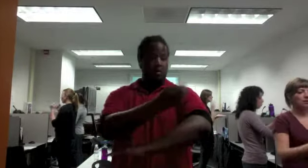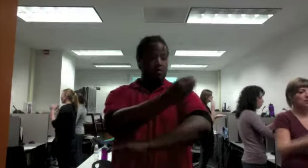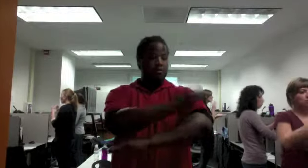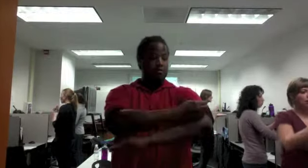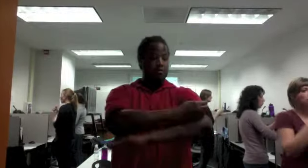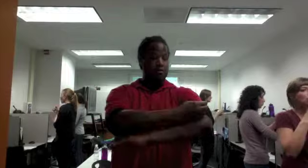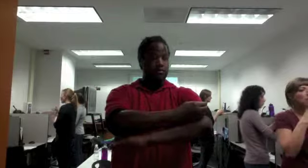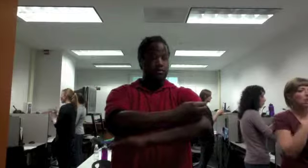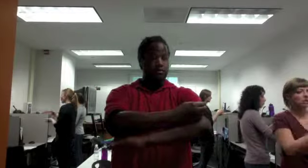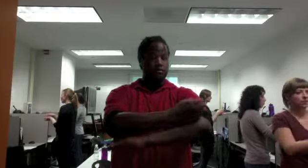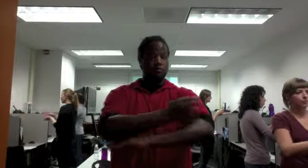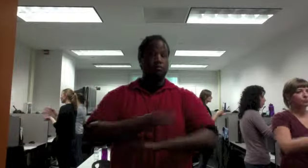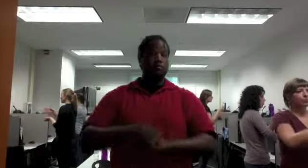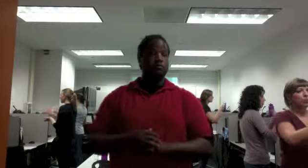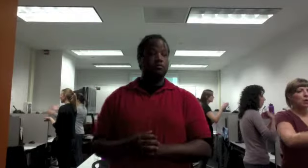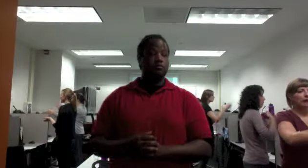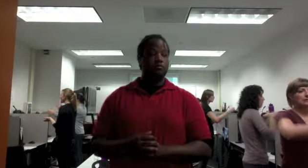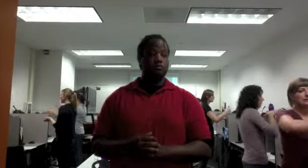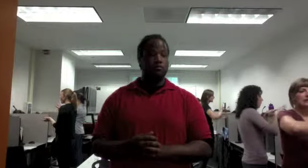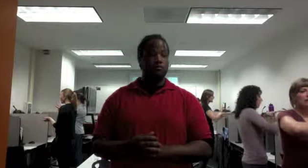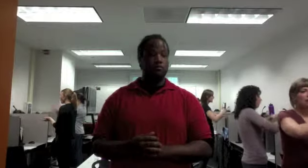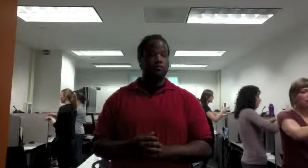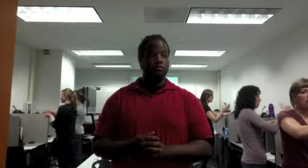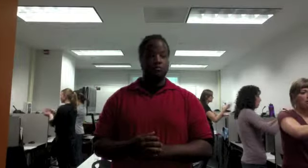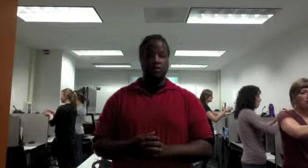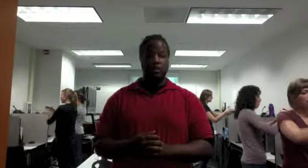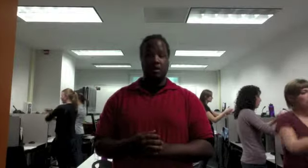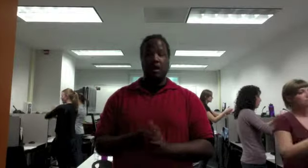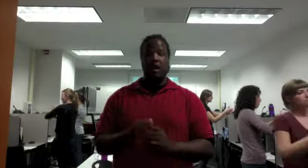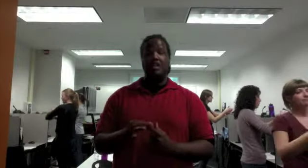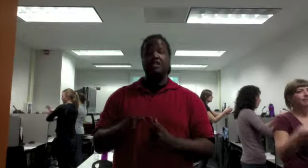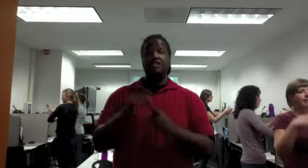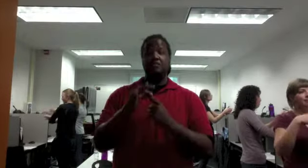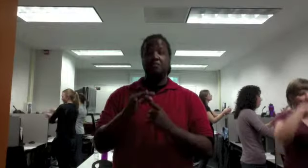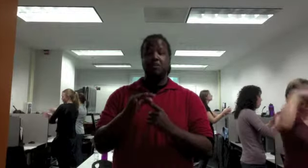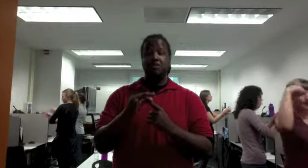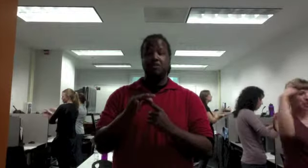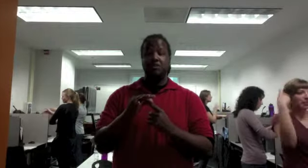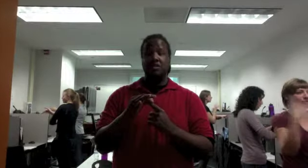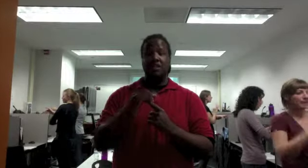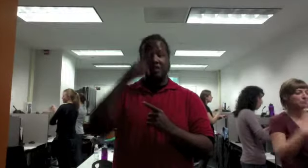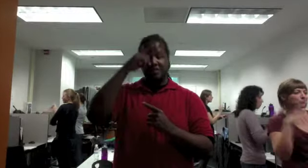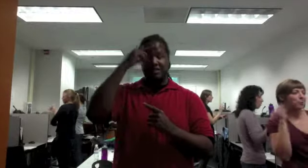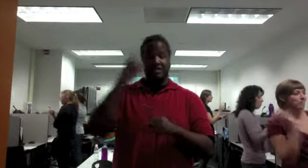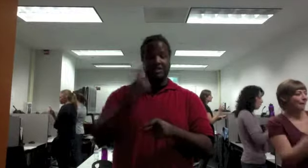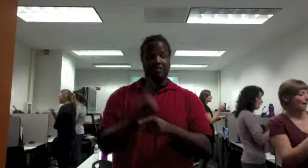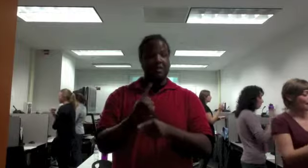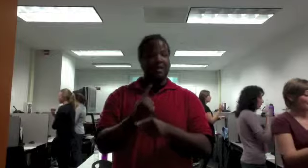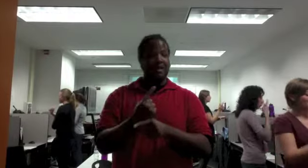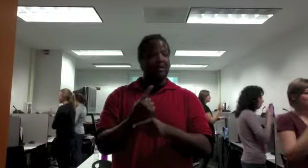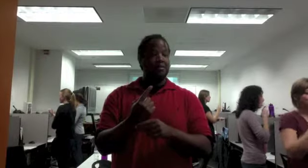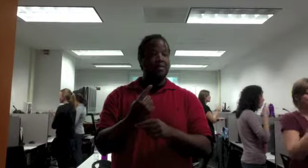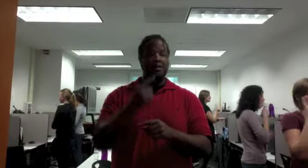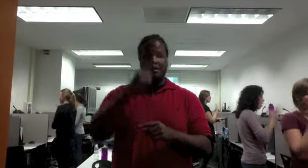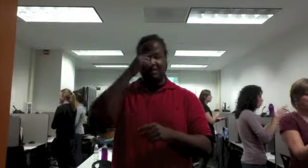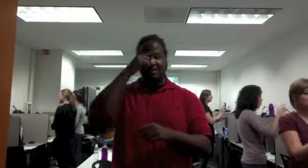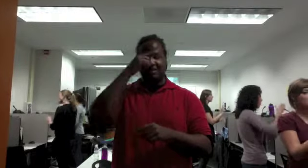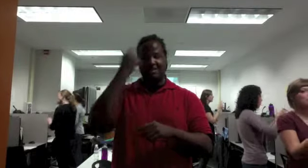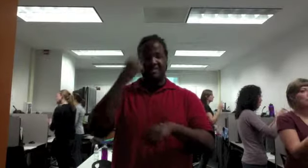set it on a table or whatever, especially when sometimes you come back and then there is moisture all around the